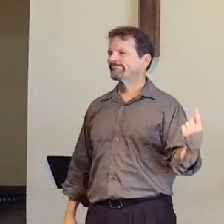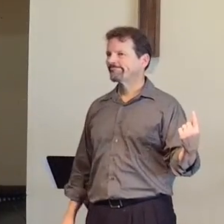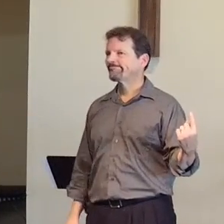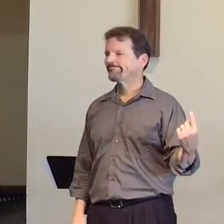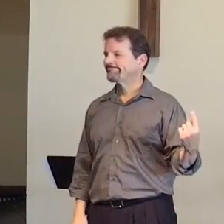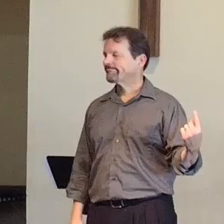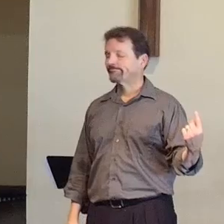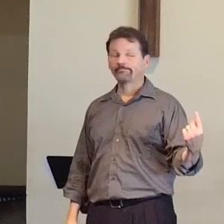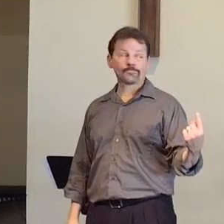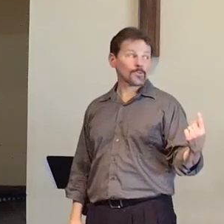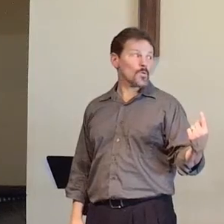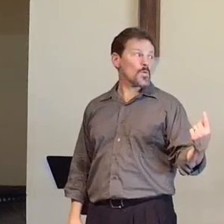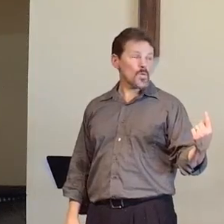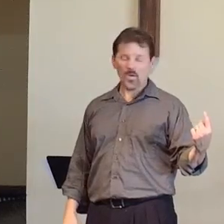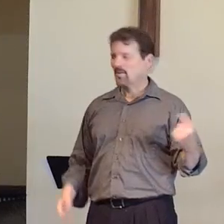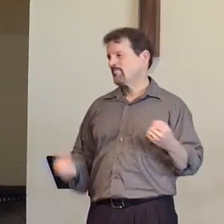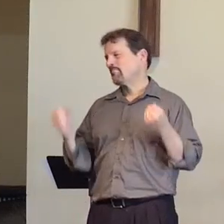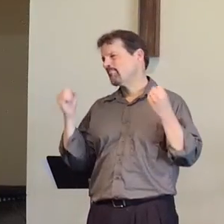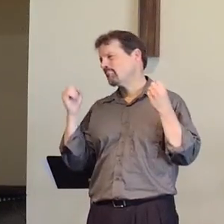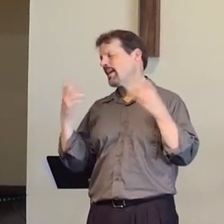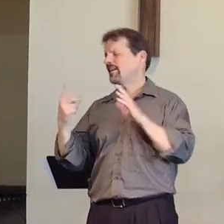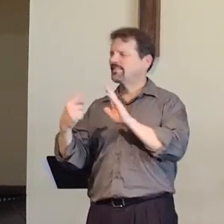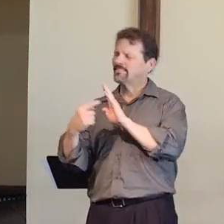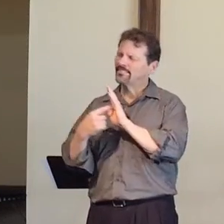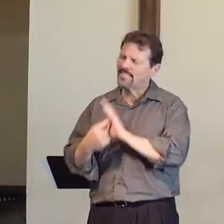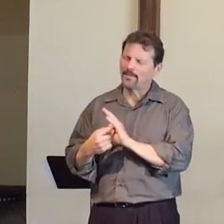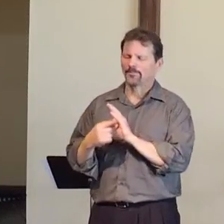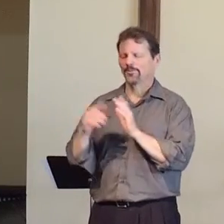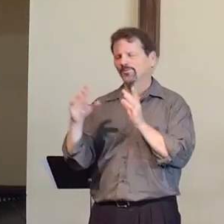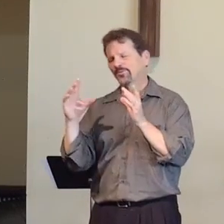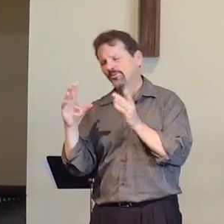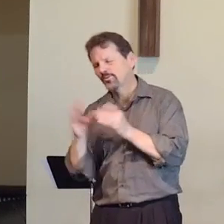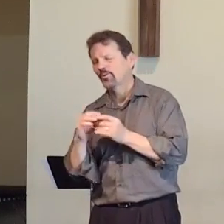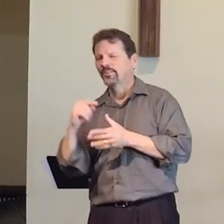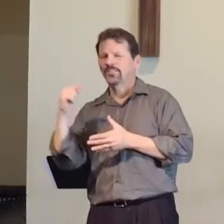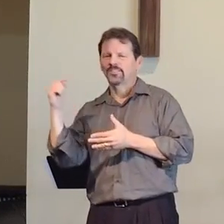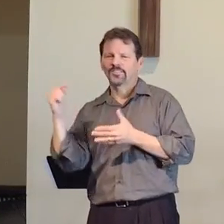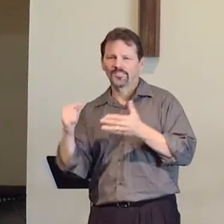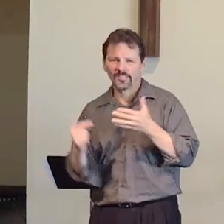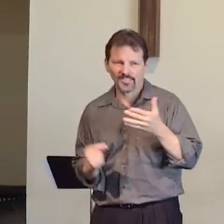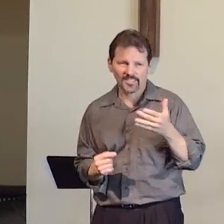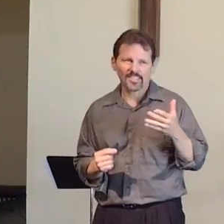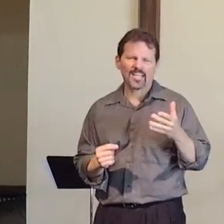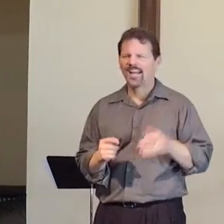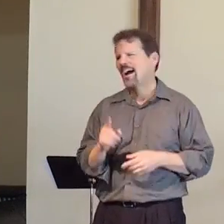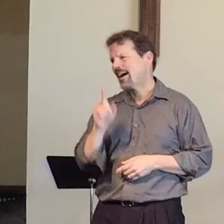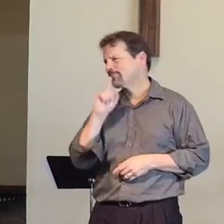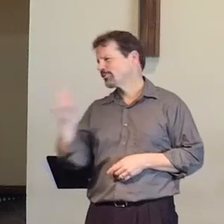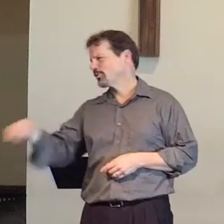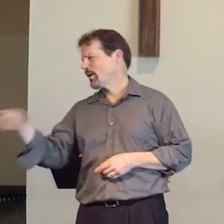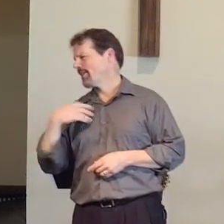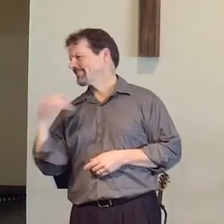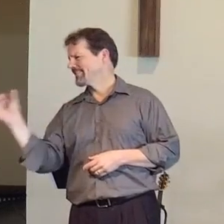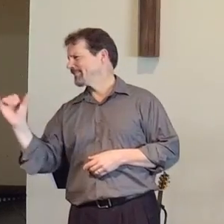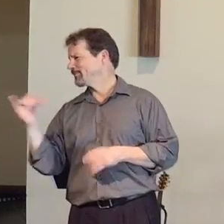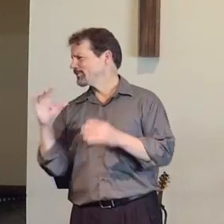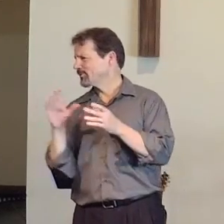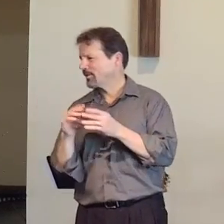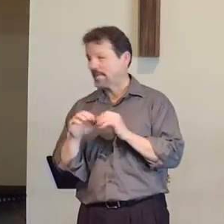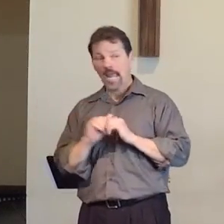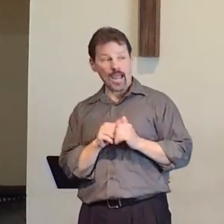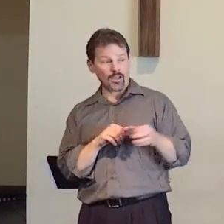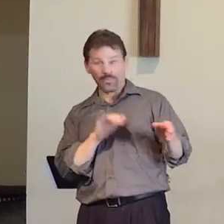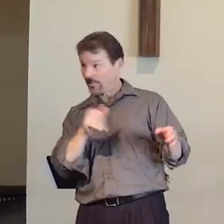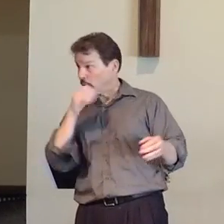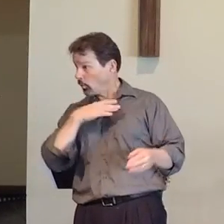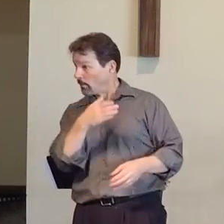So I have a lot of specific stories and experiences, but I know all of you have very similar stories and experiences of how this woman has